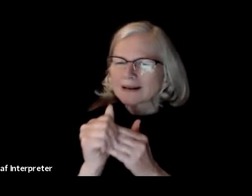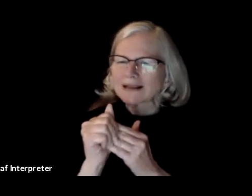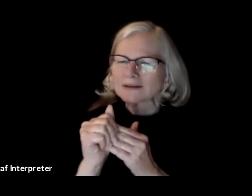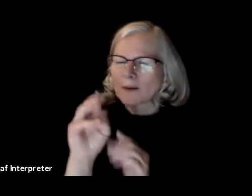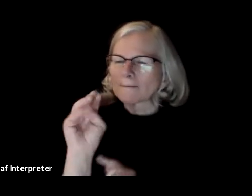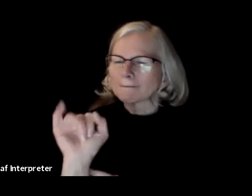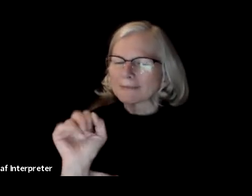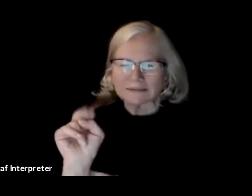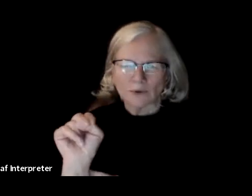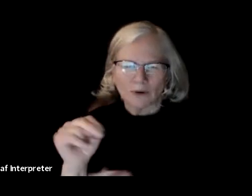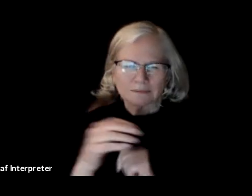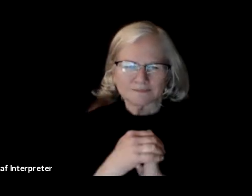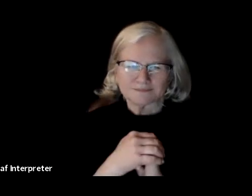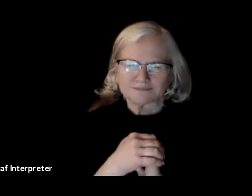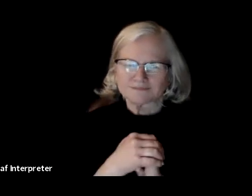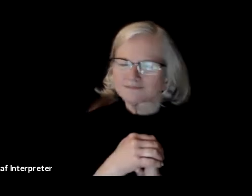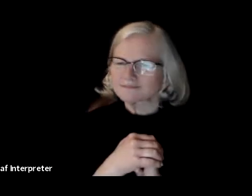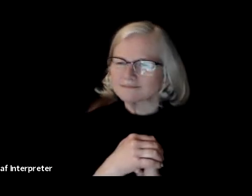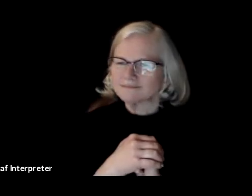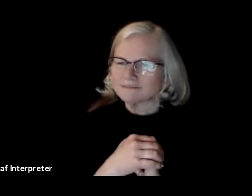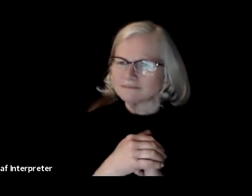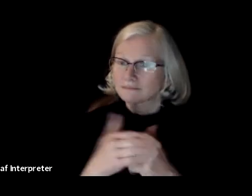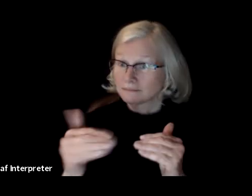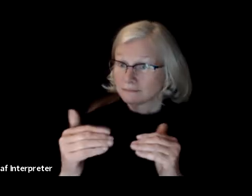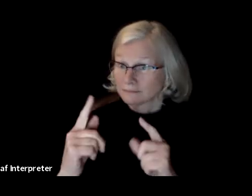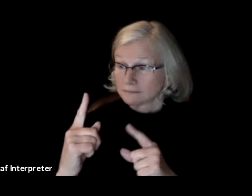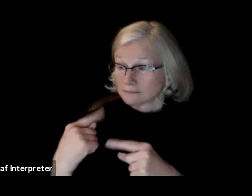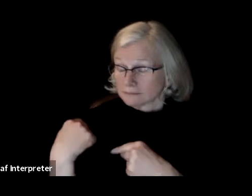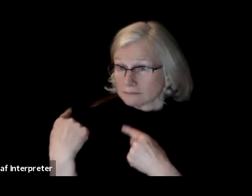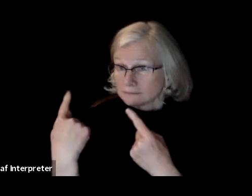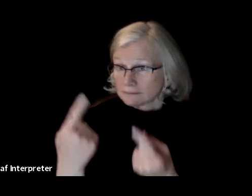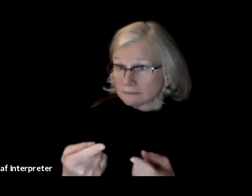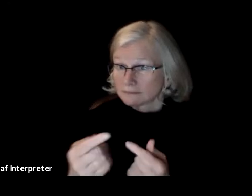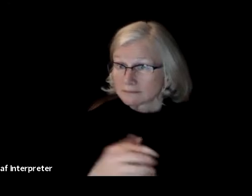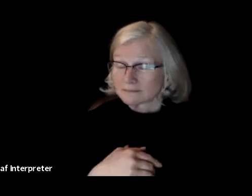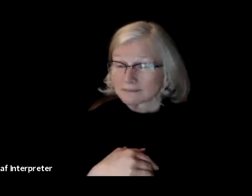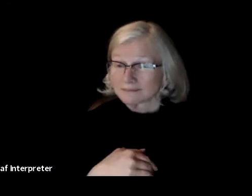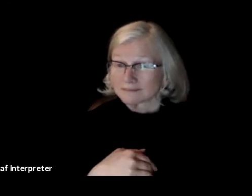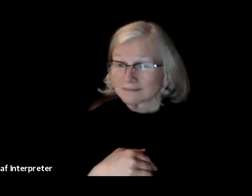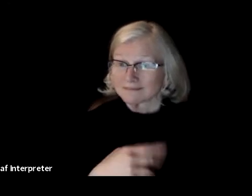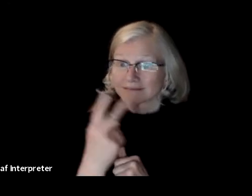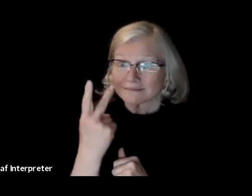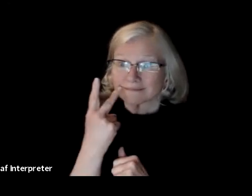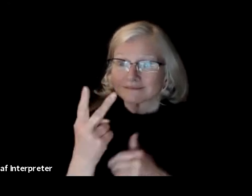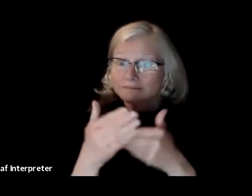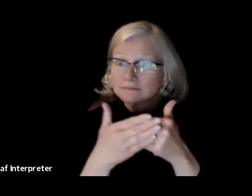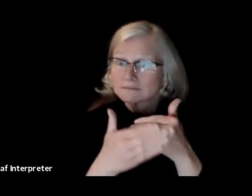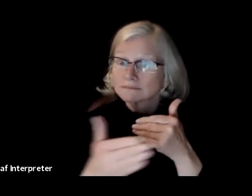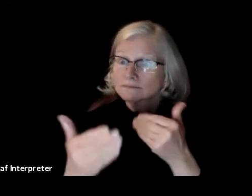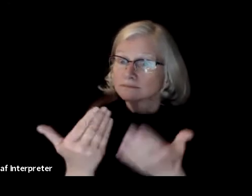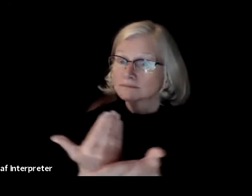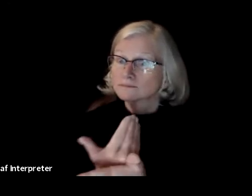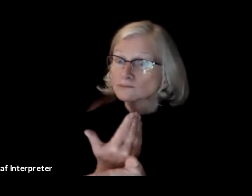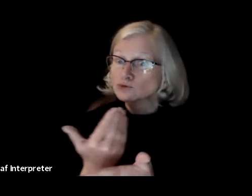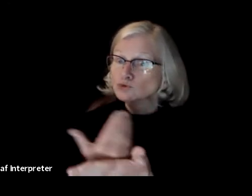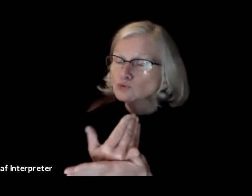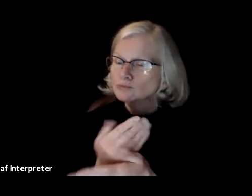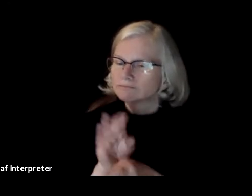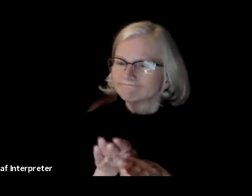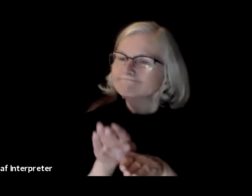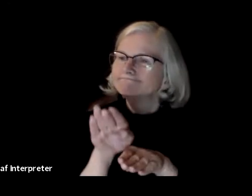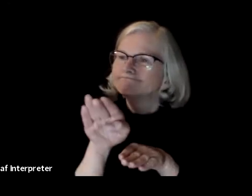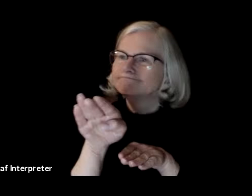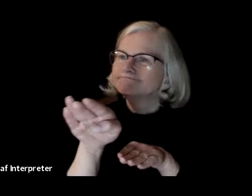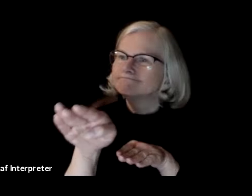to turn a much hoped-for page in the next chapter of our fight against COVID-19 when our residents and staff